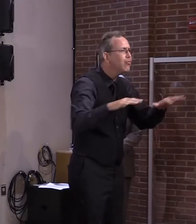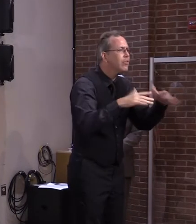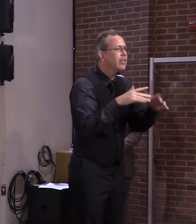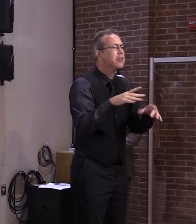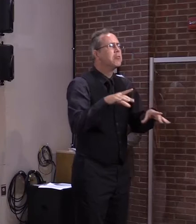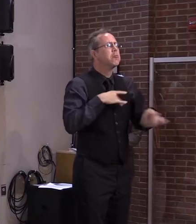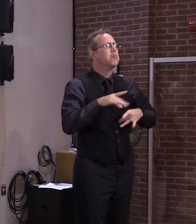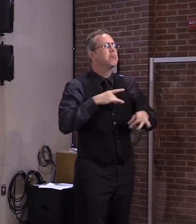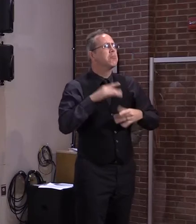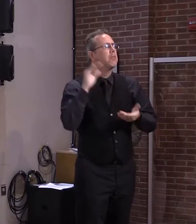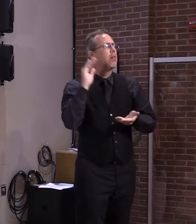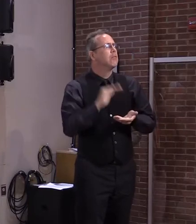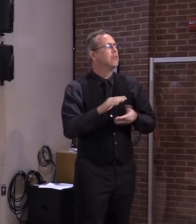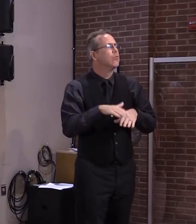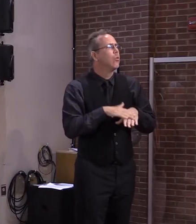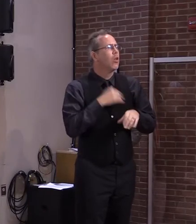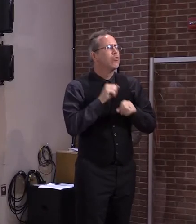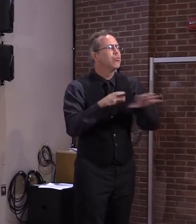behavior changes.